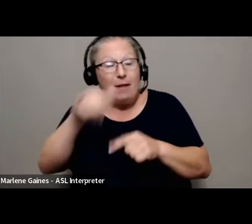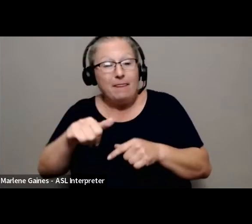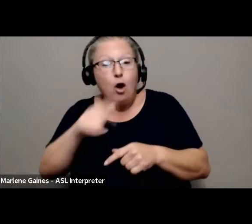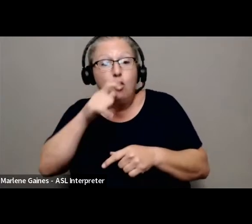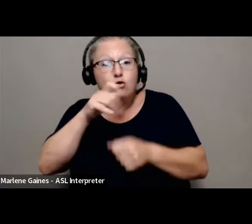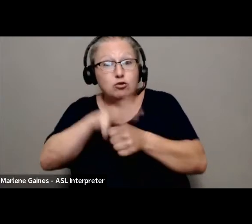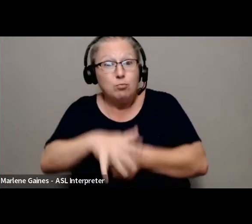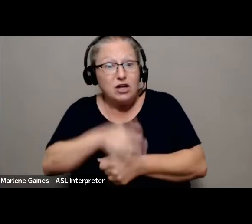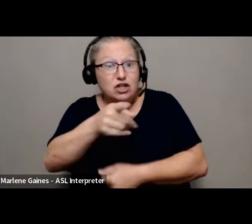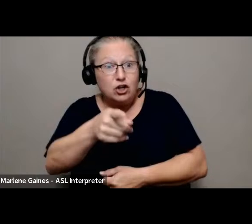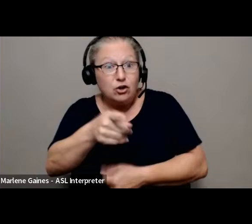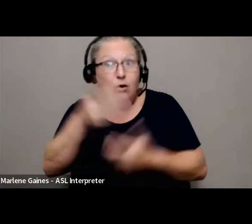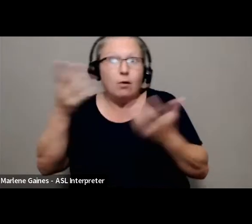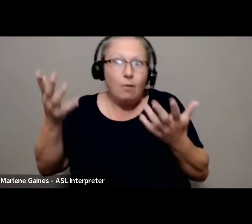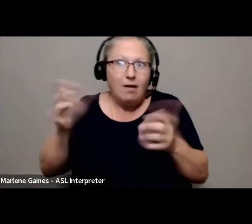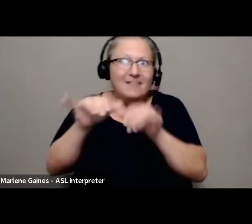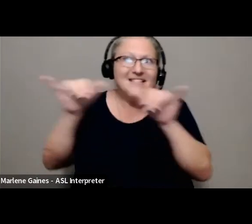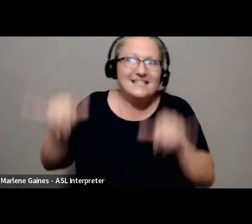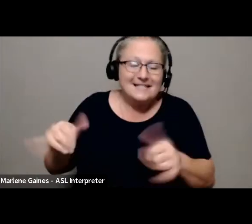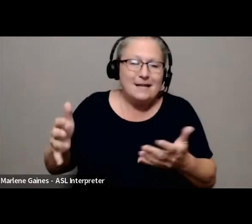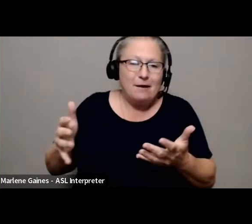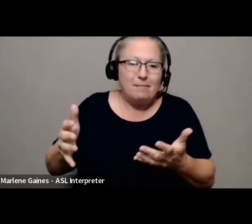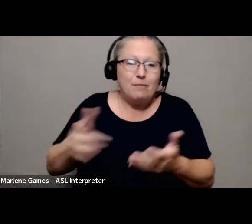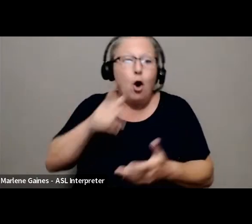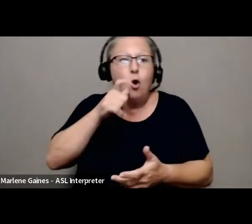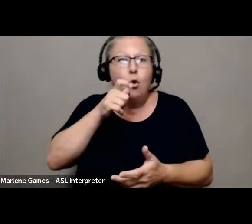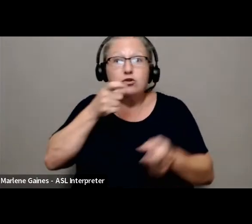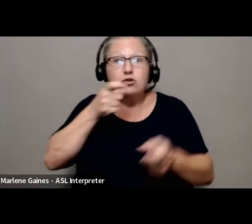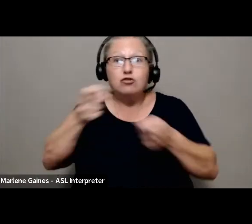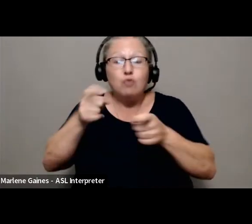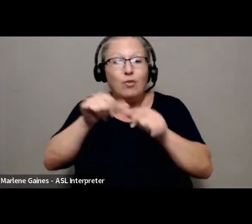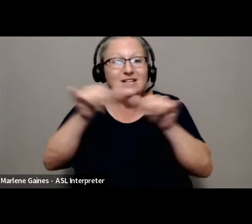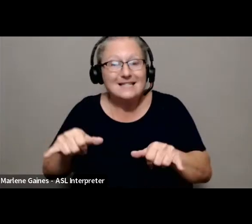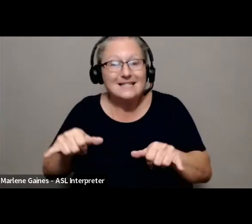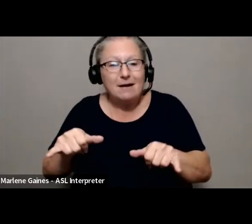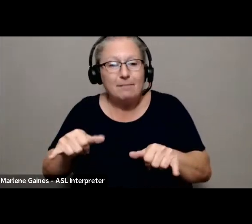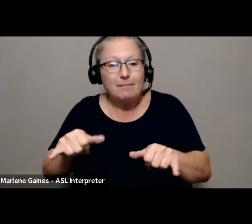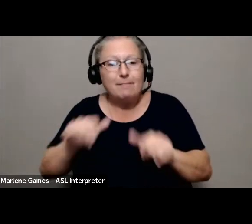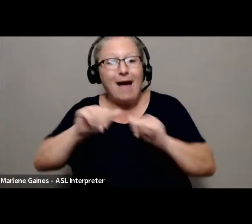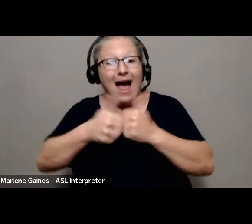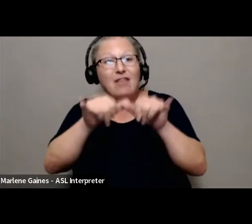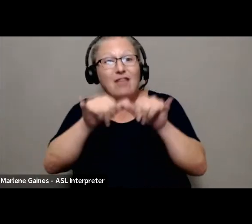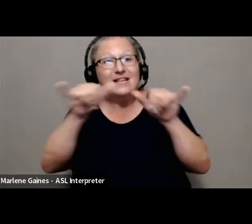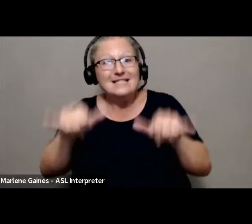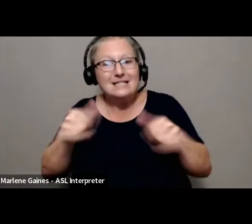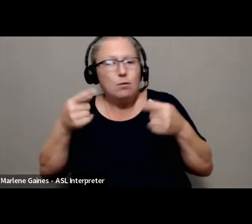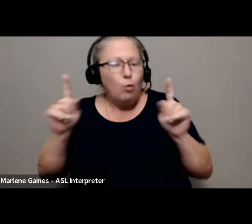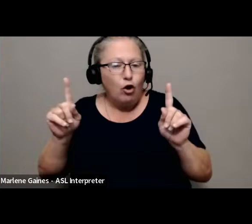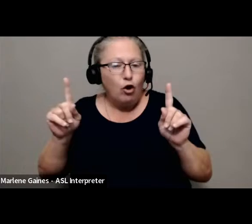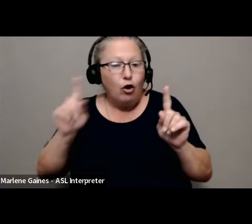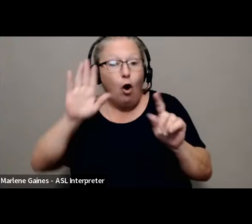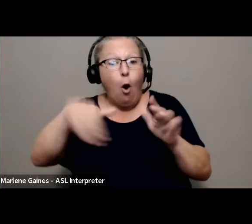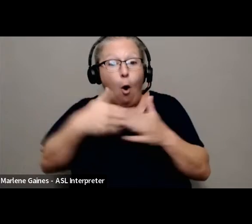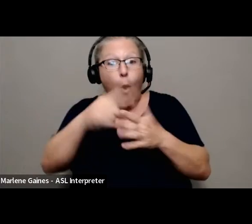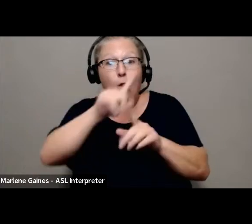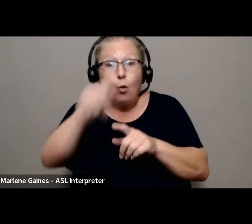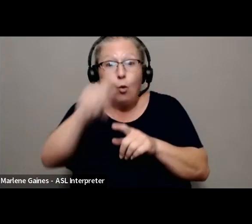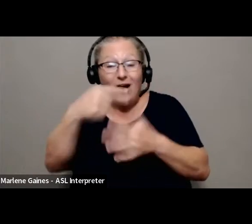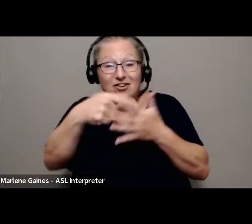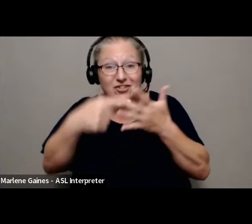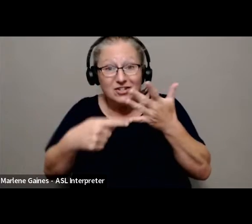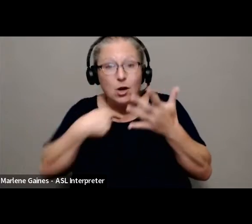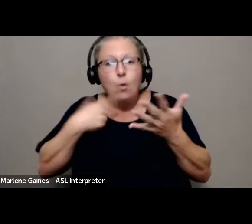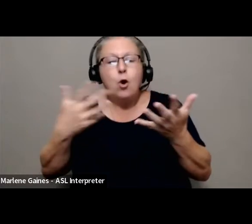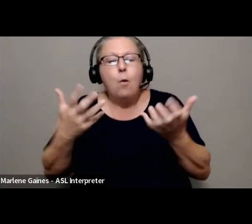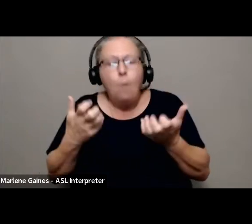is oppressing you? Well, the system. And who is in charge of the system? And how is the system working? These are all questions and things that